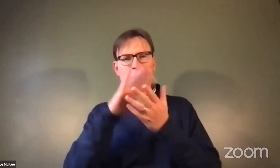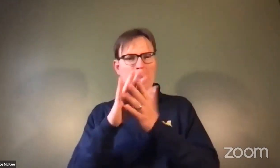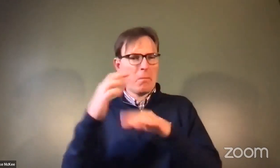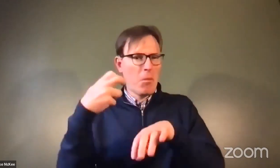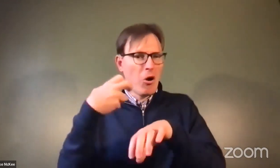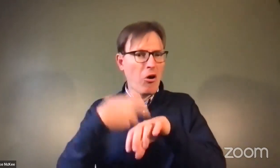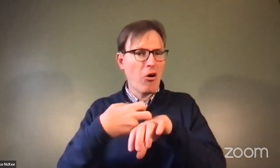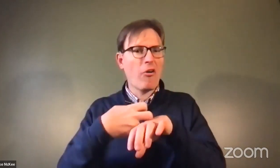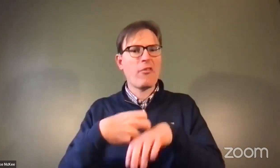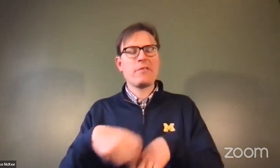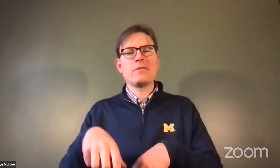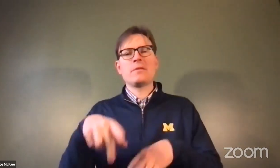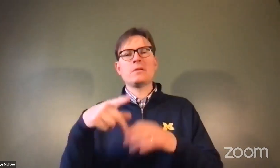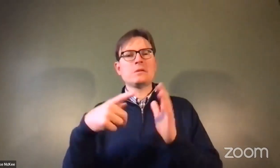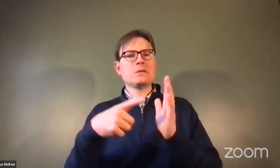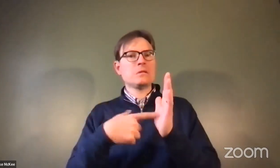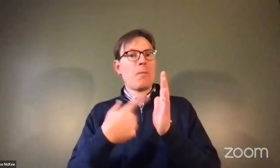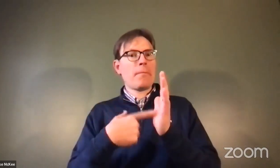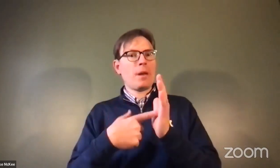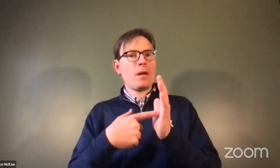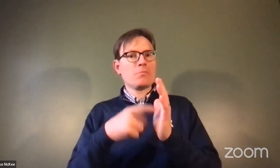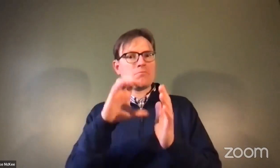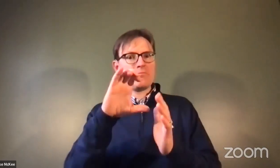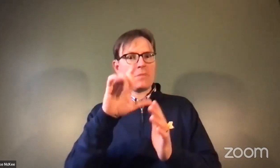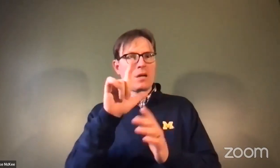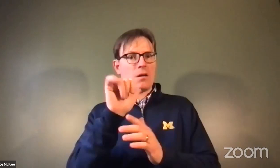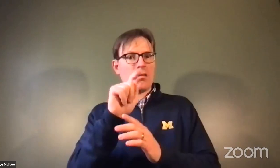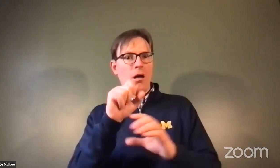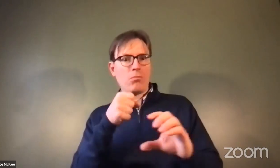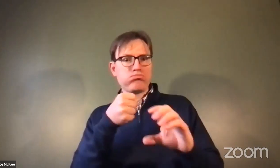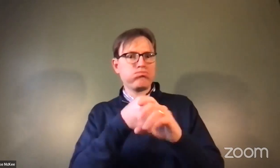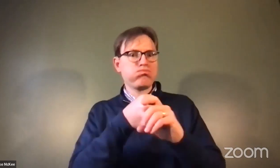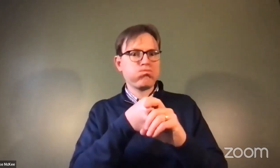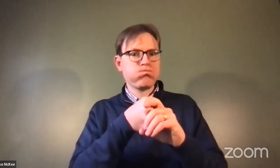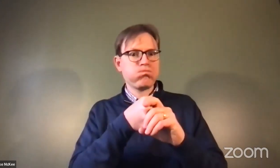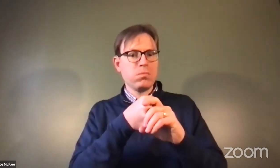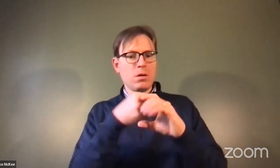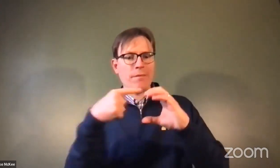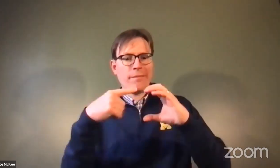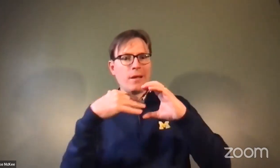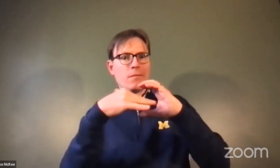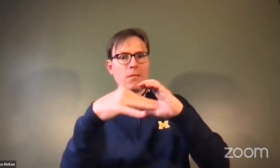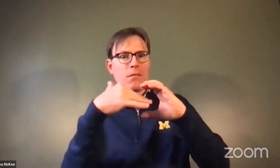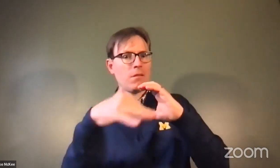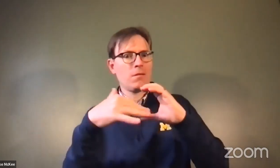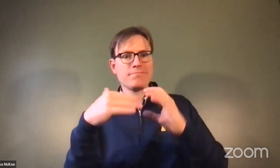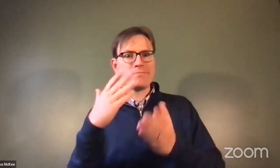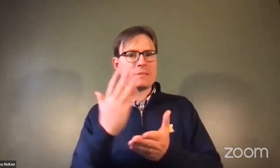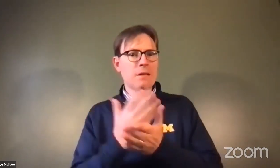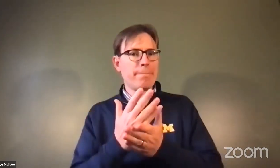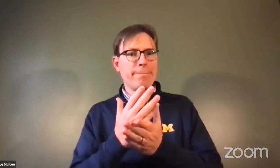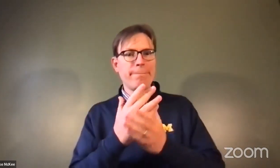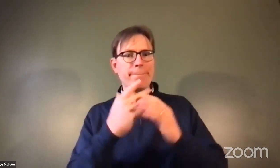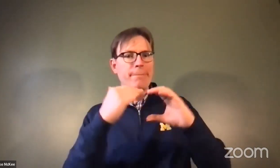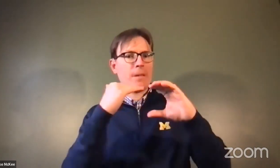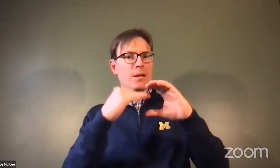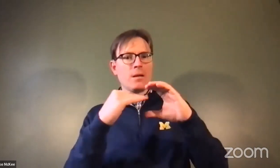fat can build up in there. They can become hard. Sometimes things can get